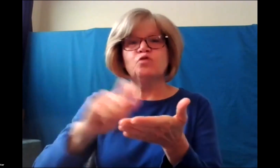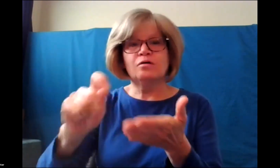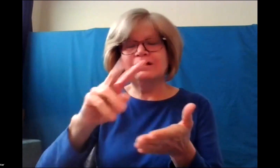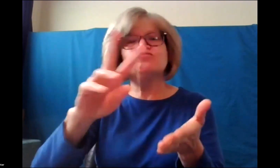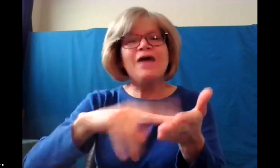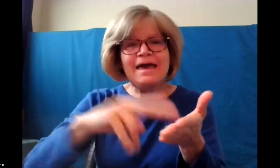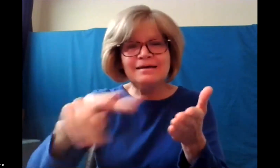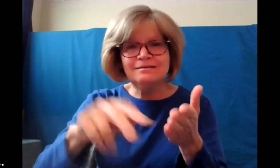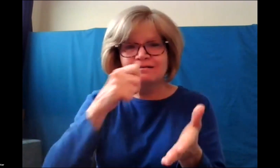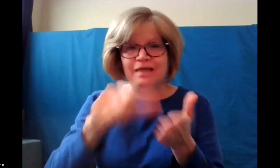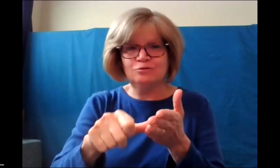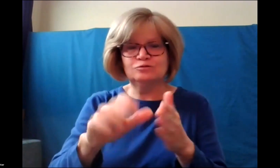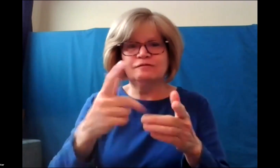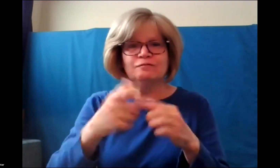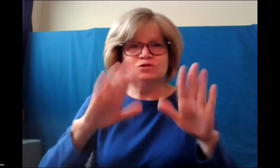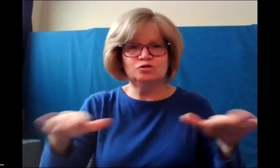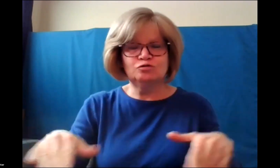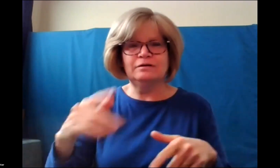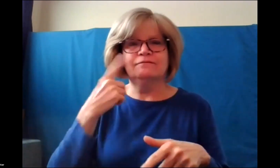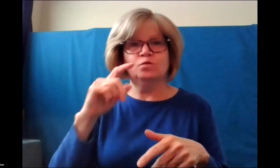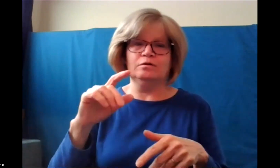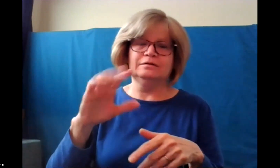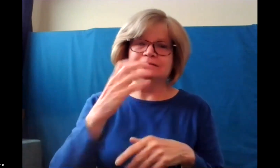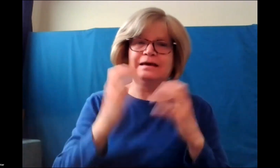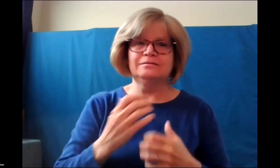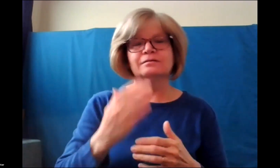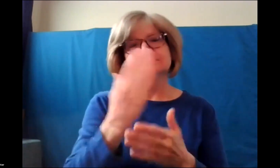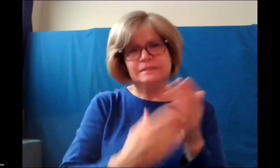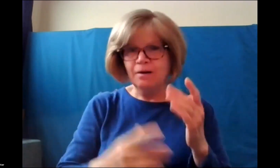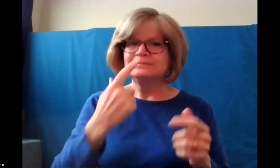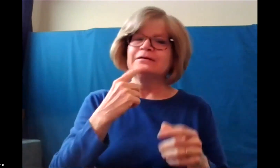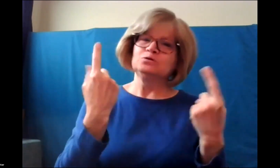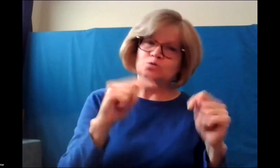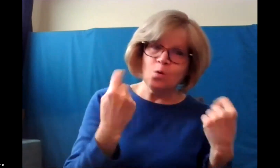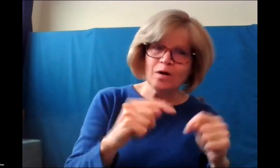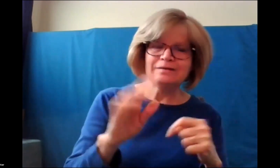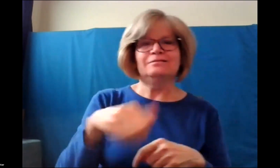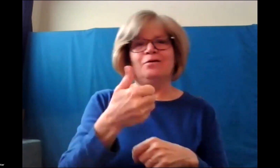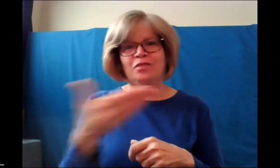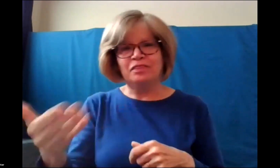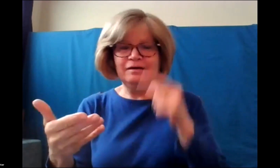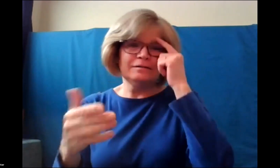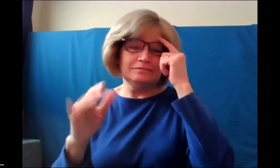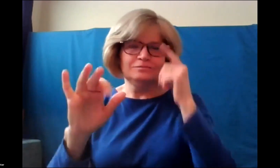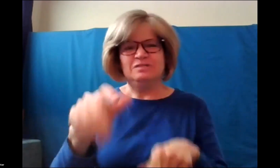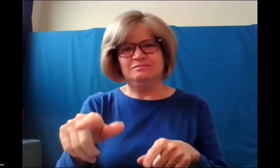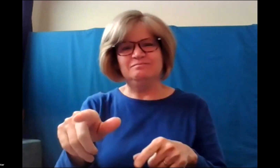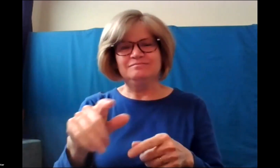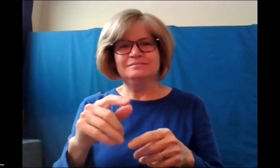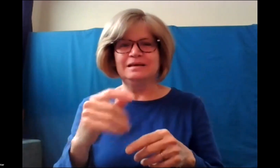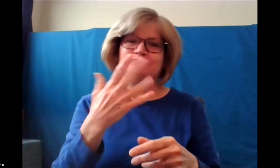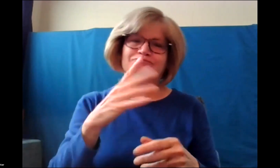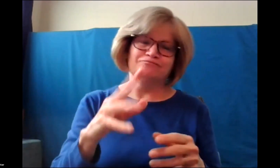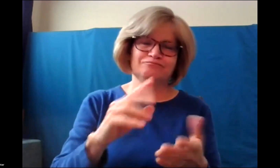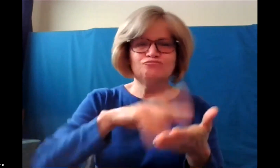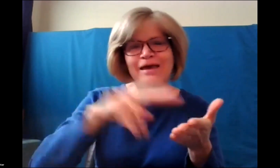Now, some were the predictable petitions for toys and other goodies that Johnny masterfully turned into a comedy sketch and